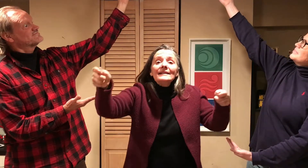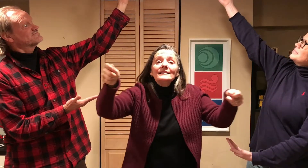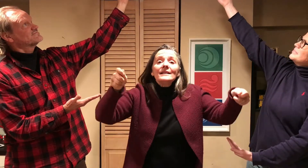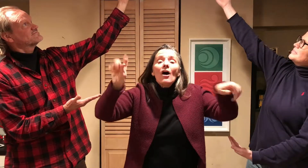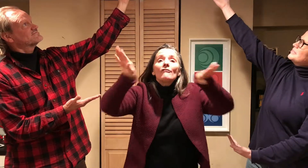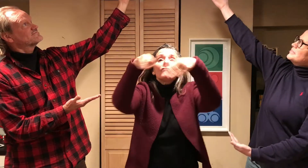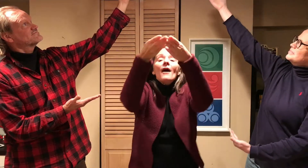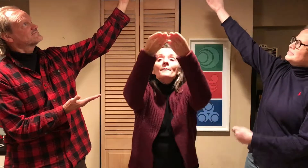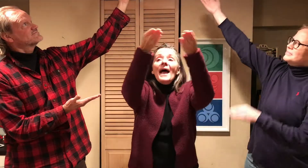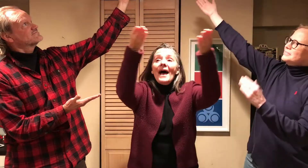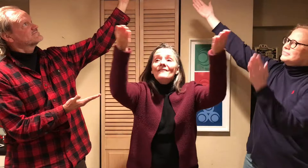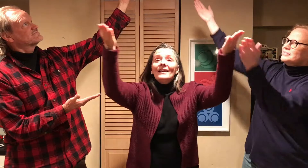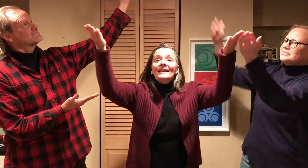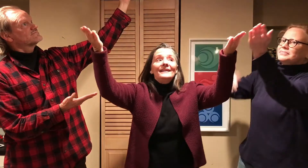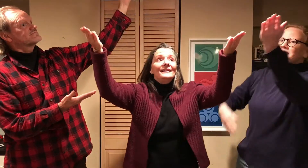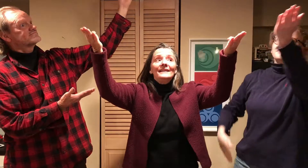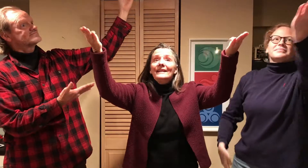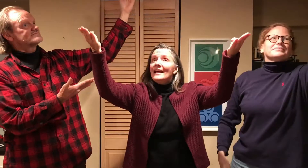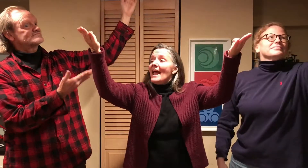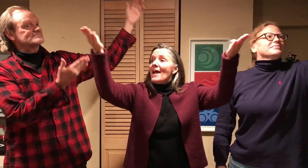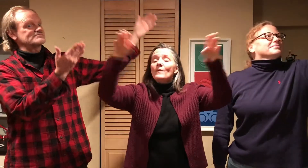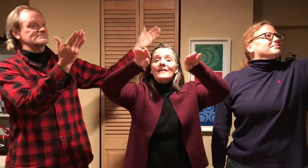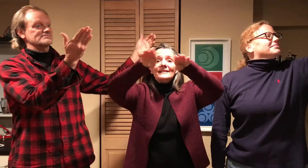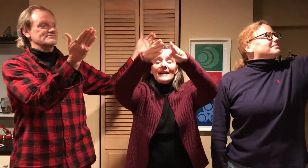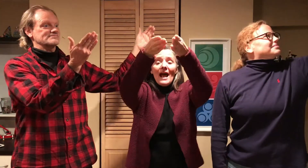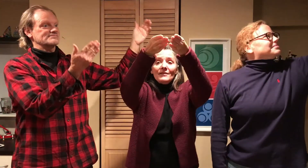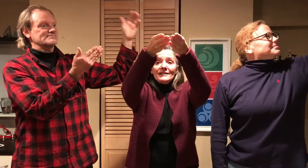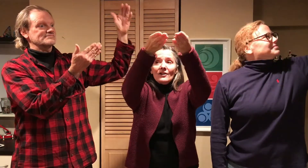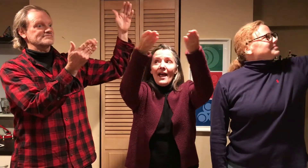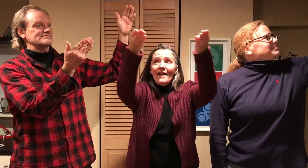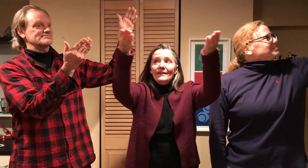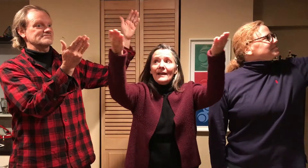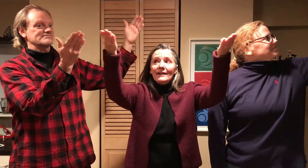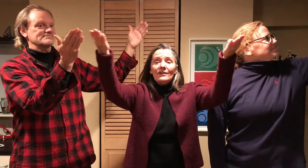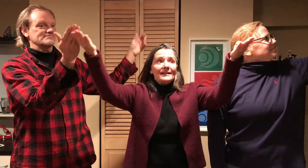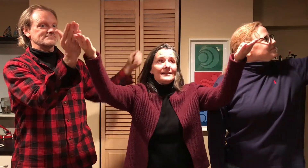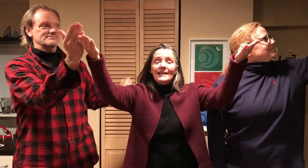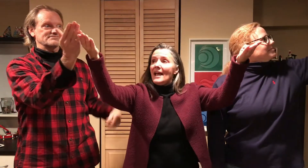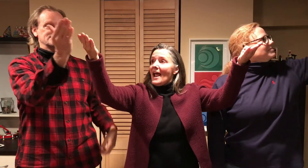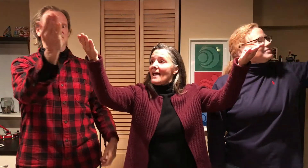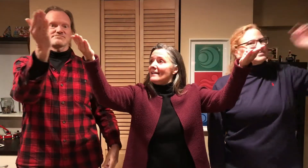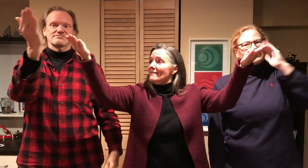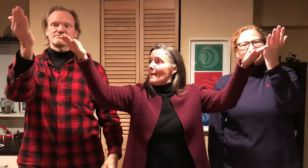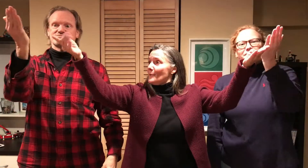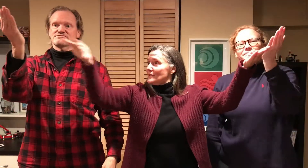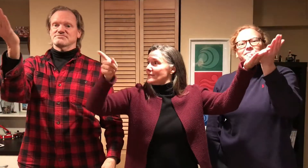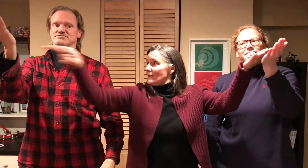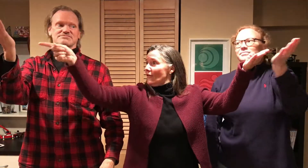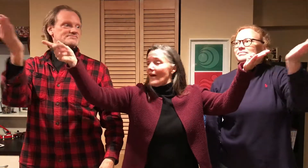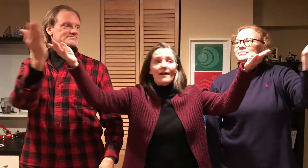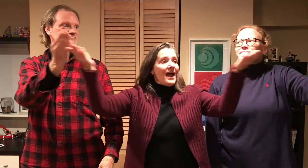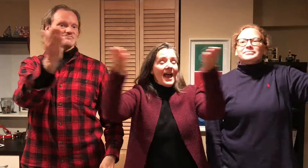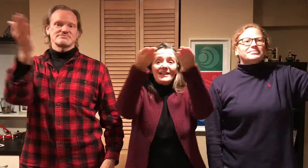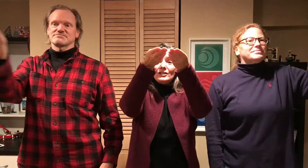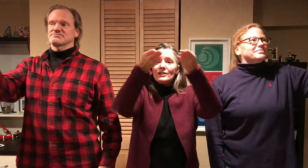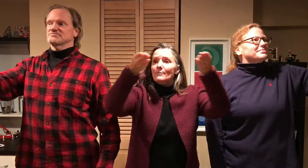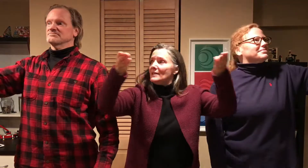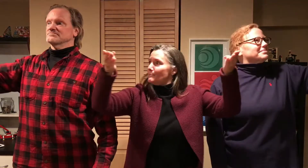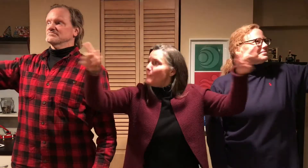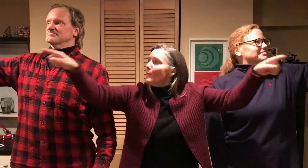reigns from heaven. And when they sign, I'm going to start heaven. I'm going to go like this. And then that person's going to go there, and it's just going to be this boom, boom, boom,